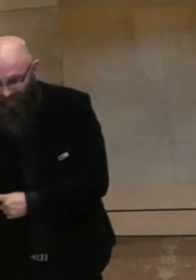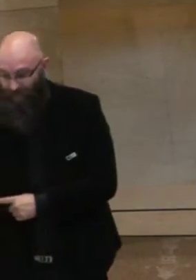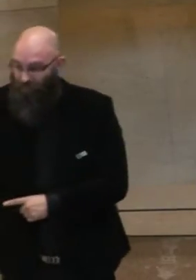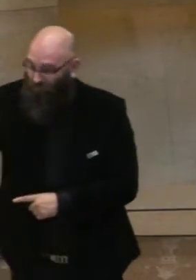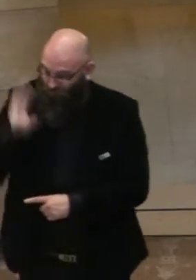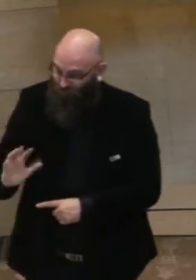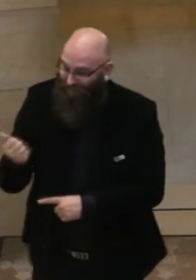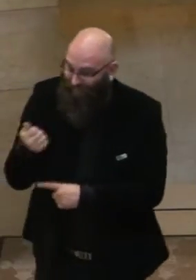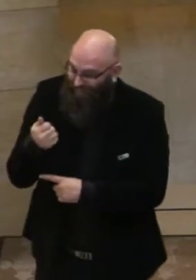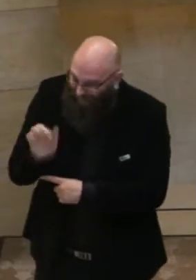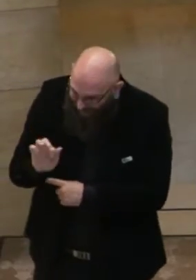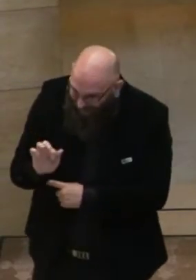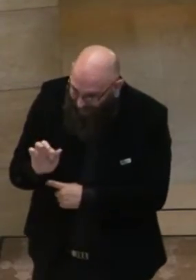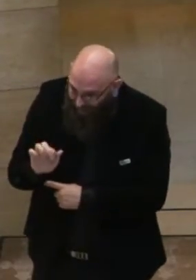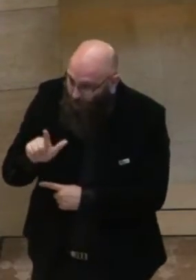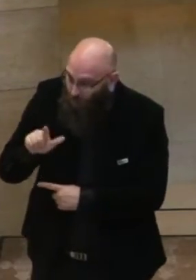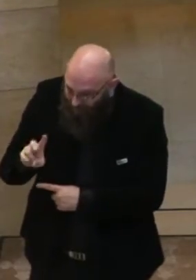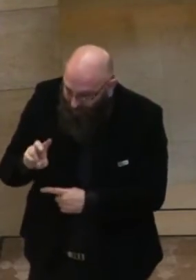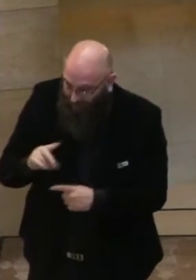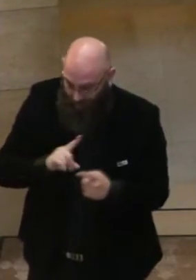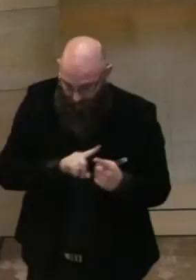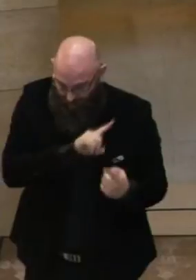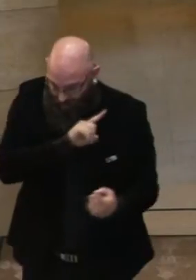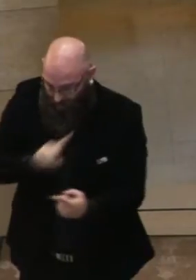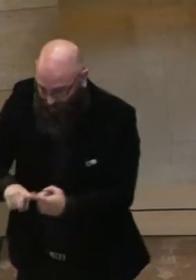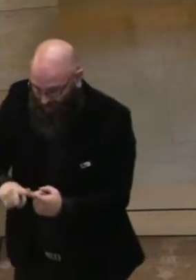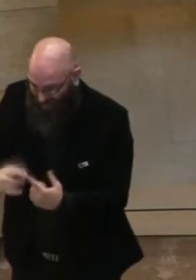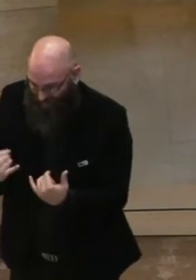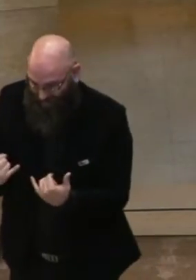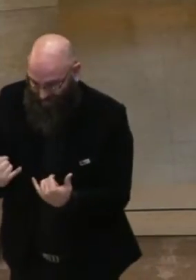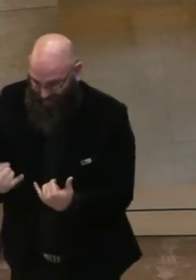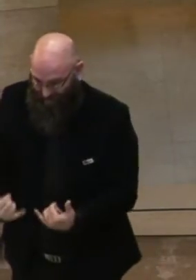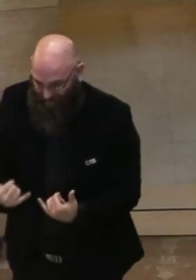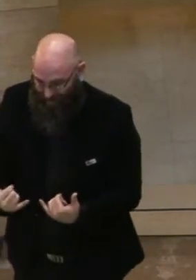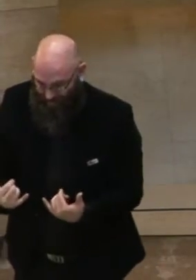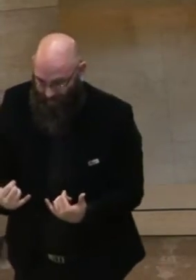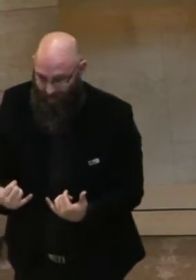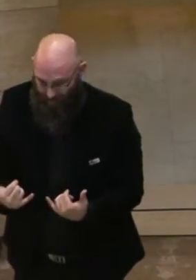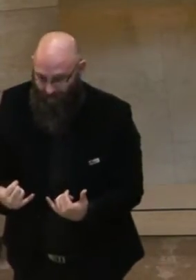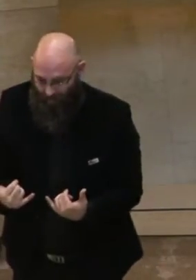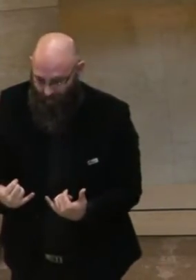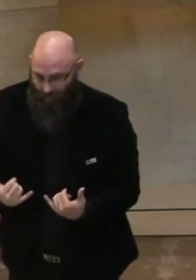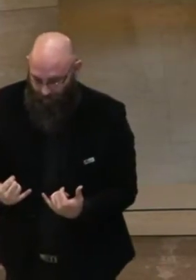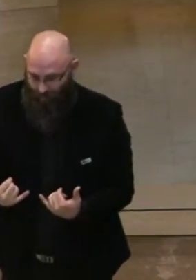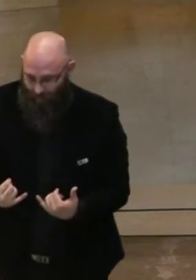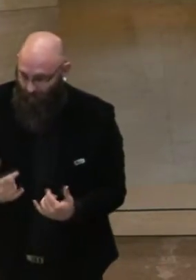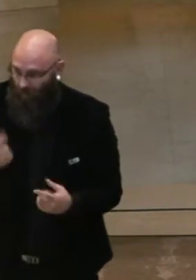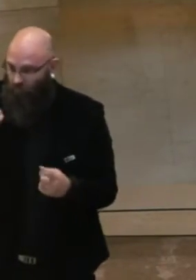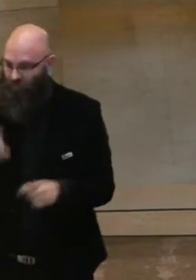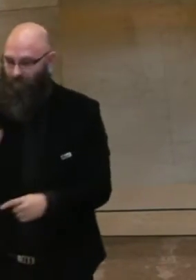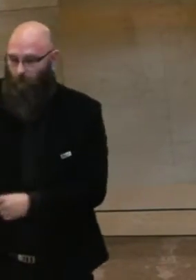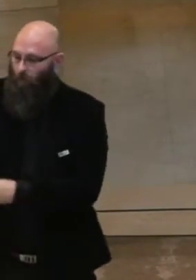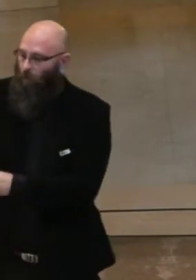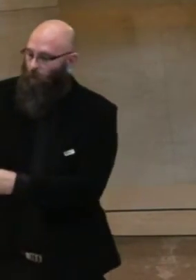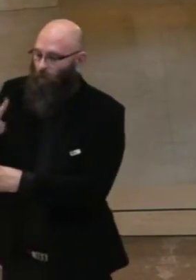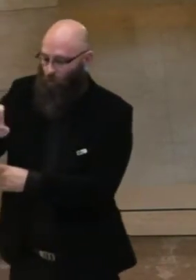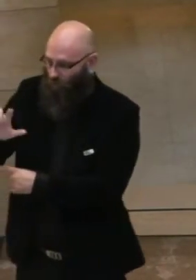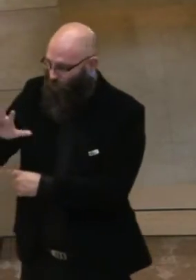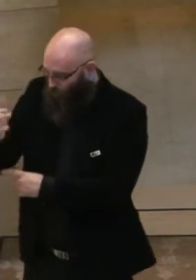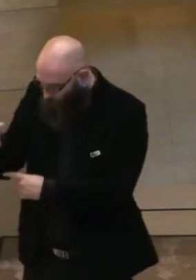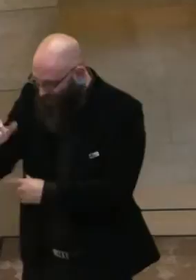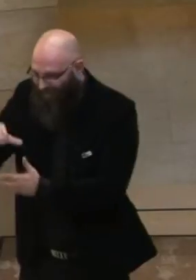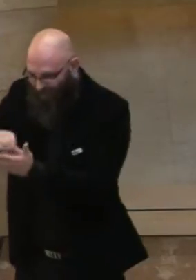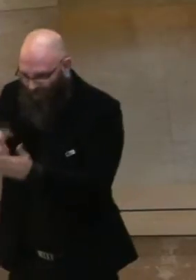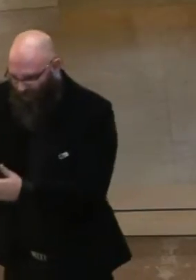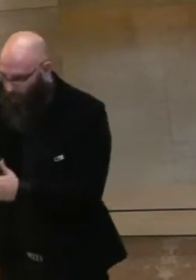927 until they come into compliance with Article 13, Section 7. And no one should support